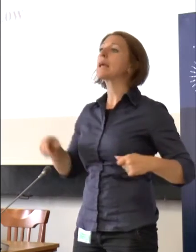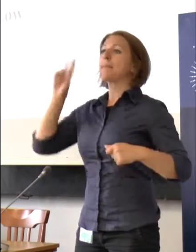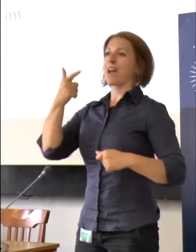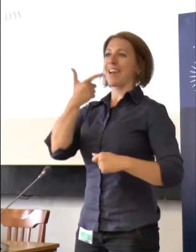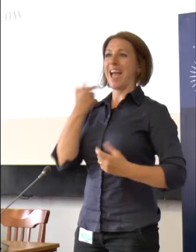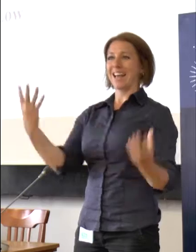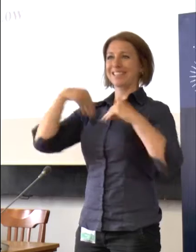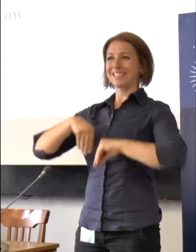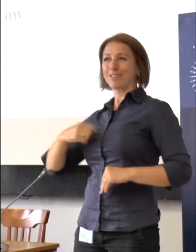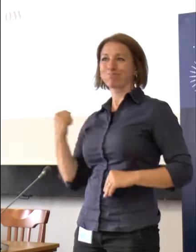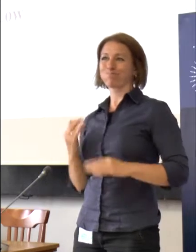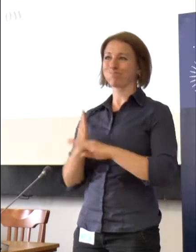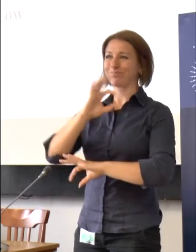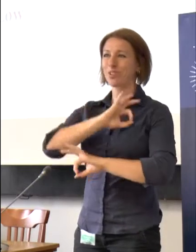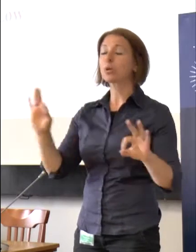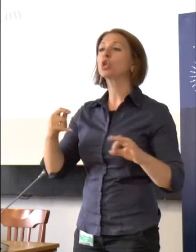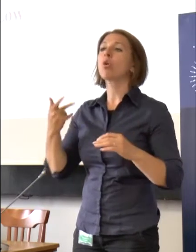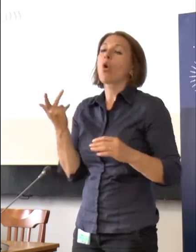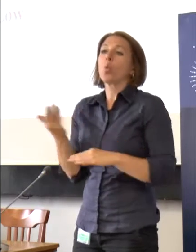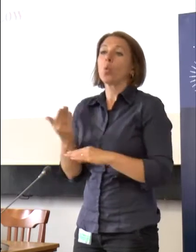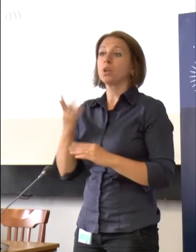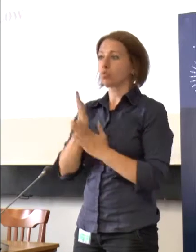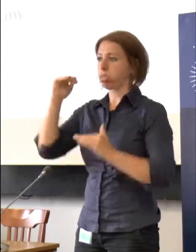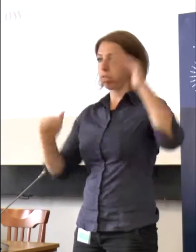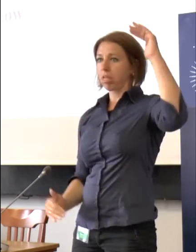country that, like after the first 30